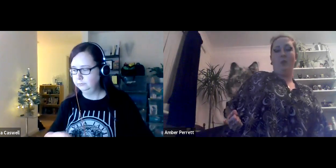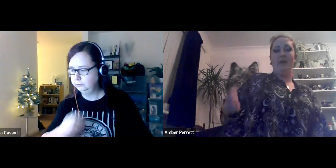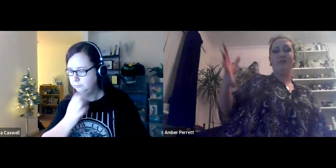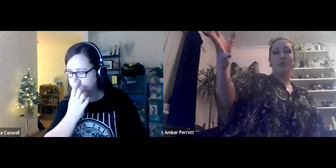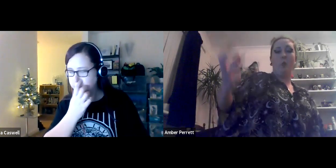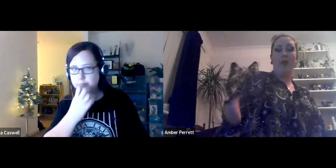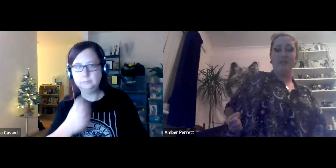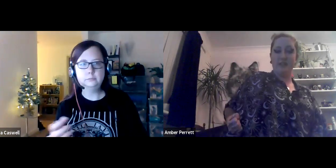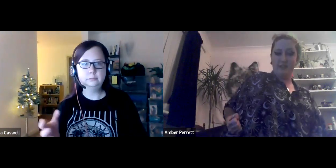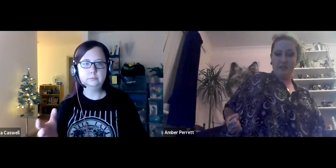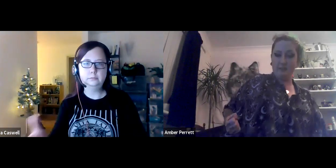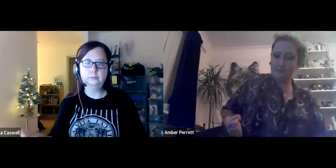waist, so your wages.